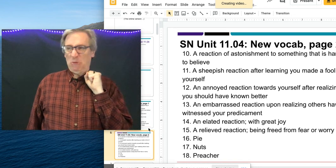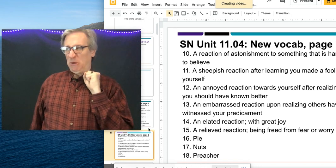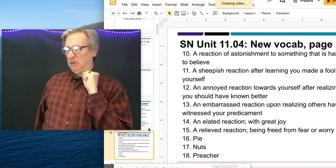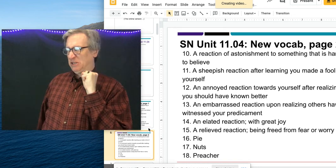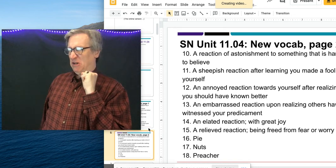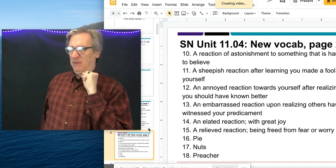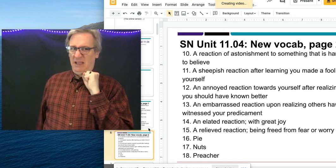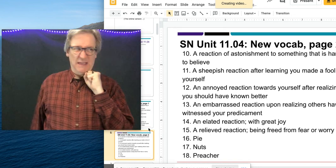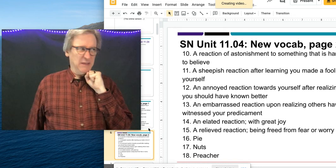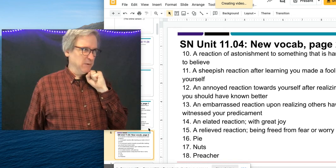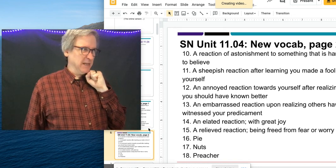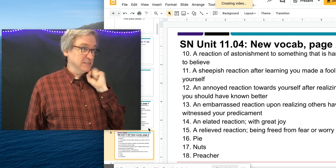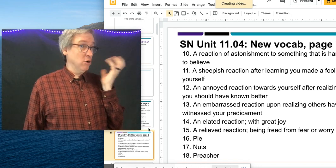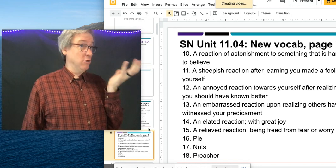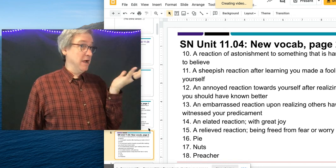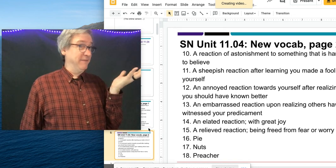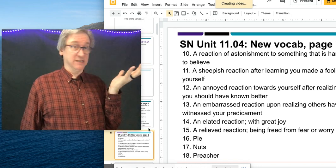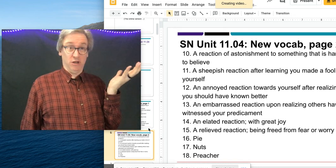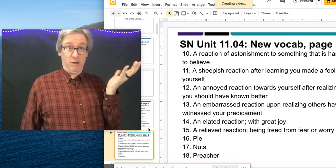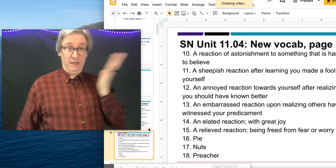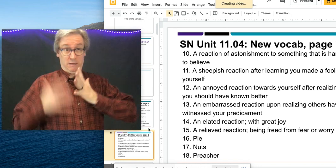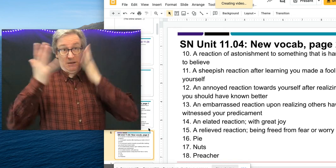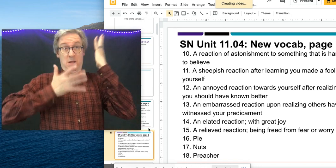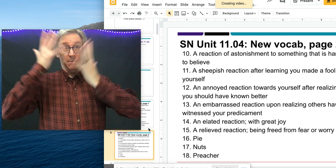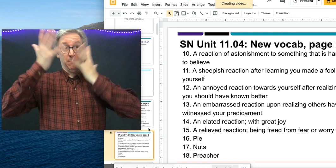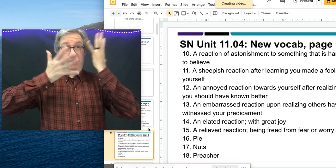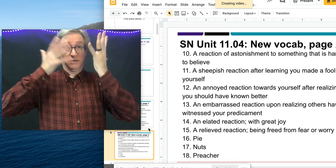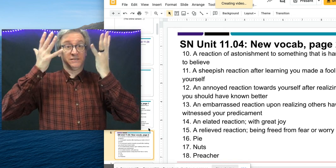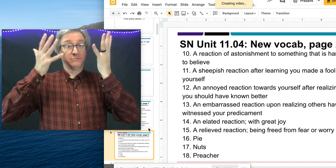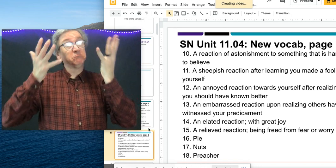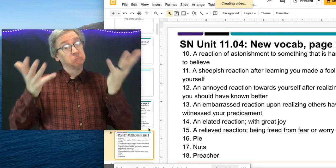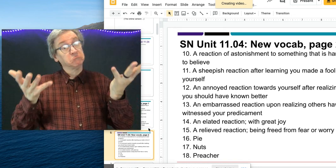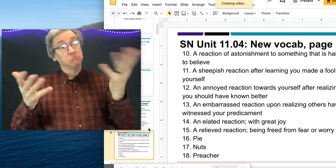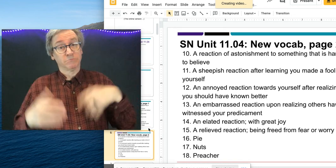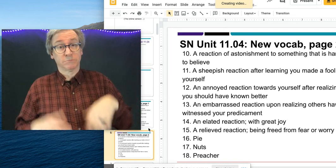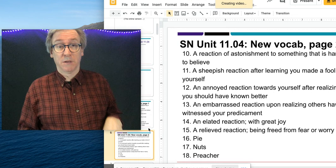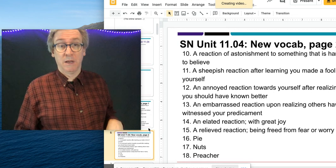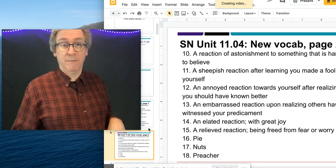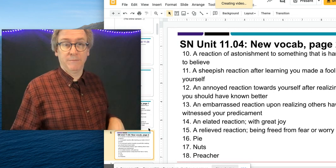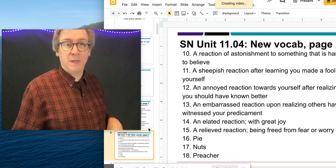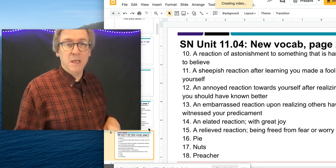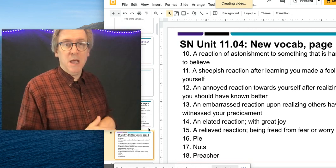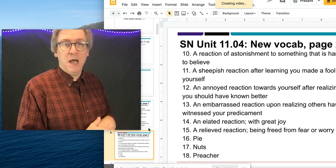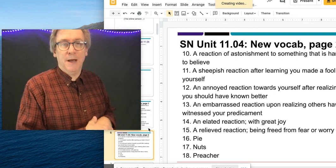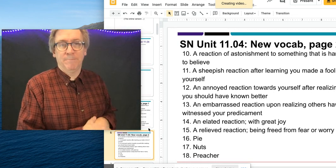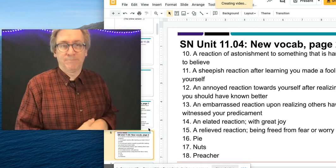nuts! I hope no one saw me. And then you realize, oh God, they saw me. Now I'm embarrassed.